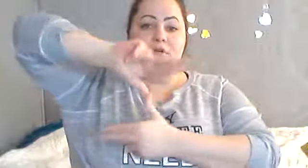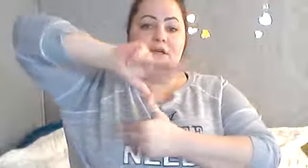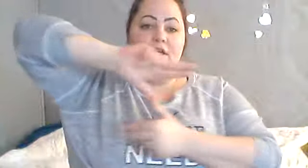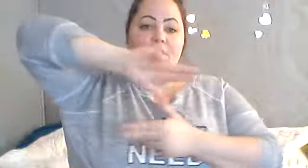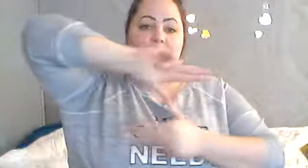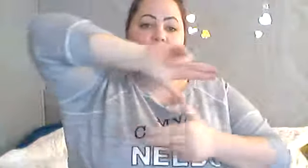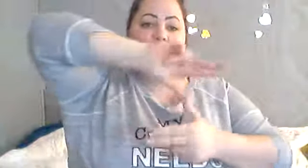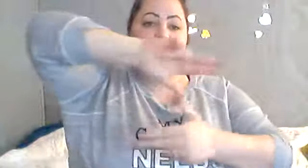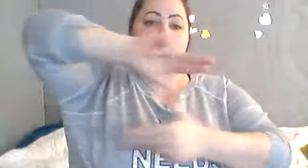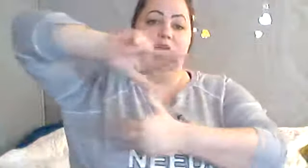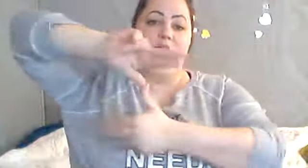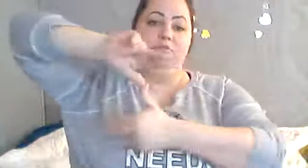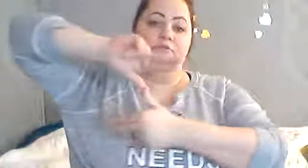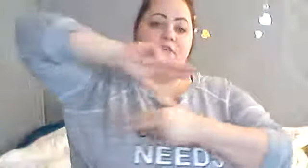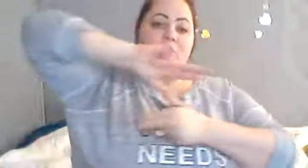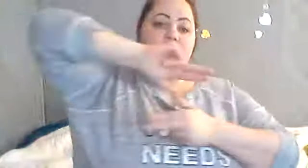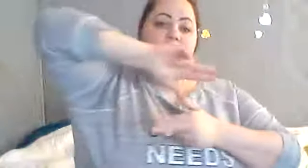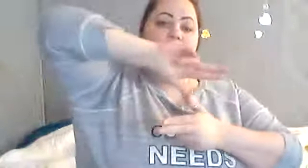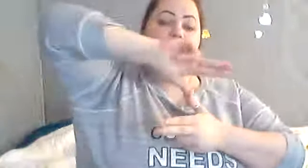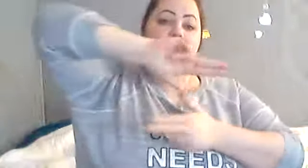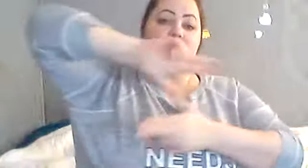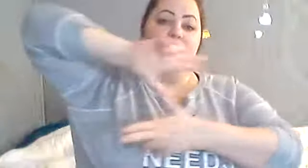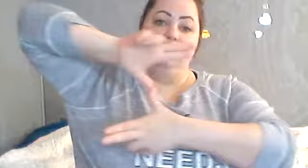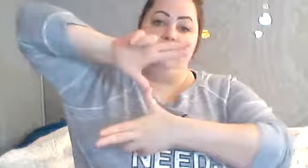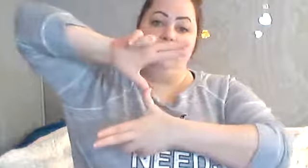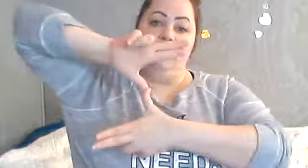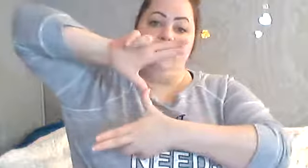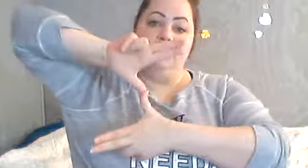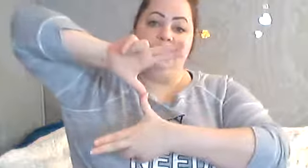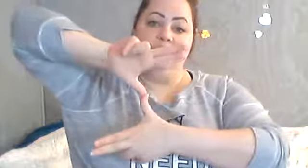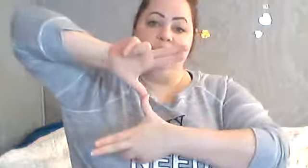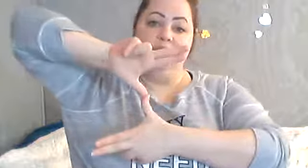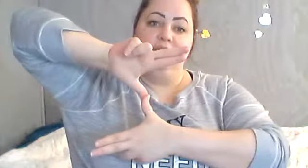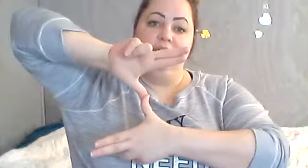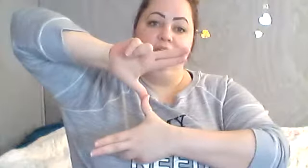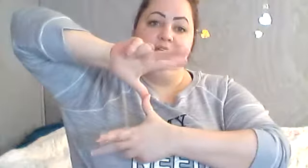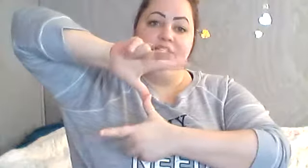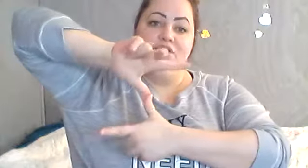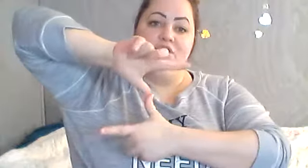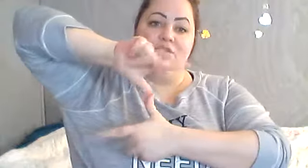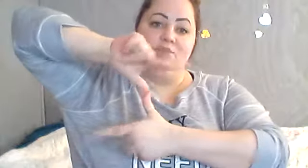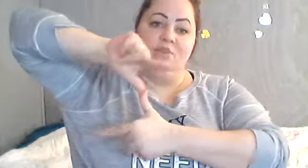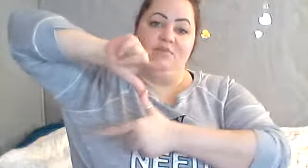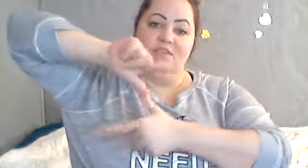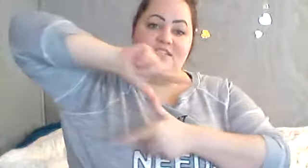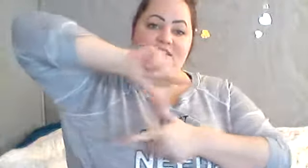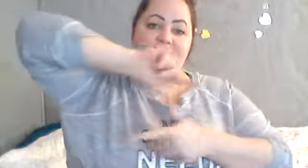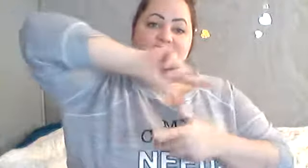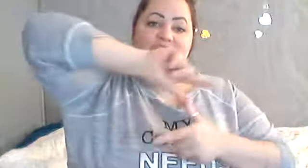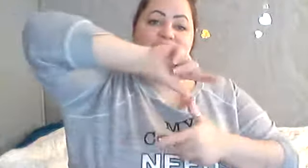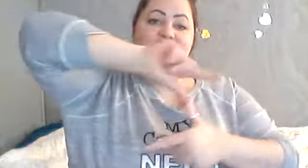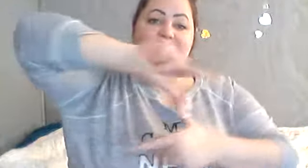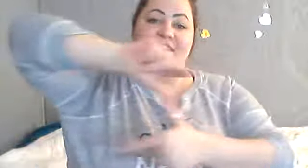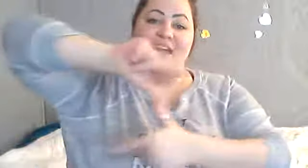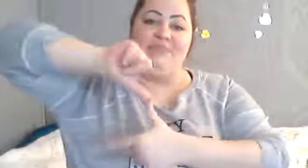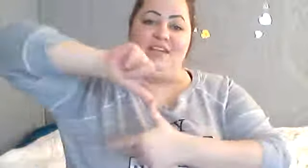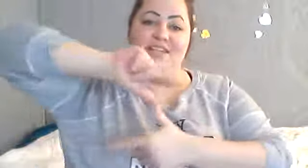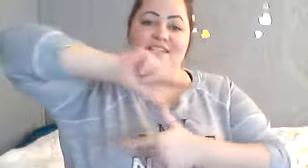Hurricane. You're gonna move it in a circle. 2 H's. You guys should know this one because I've talked about name signs, and this is